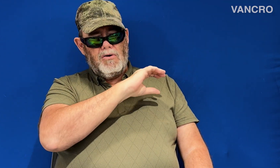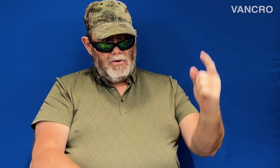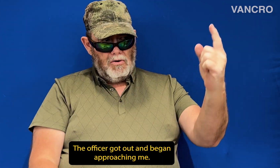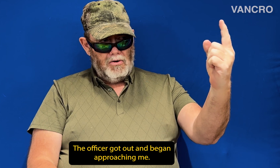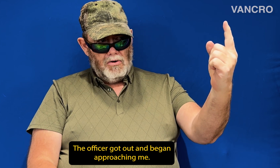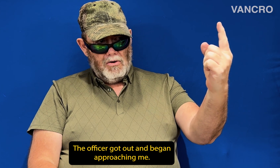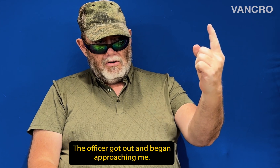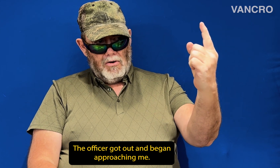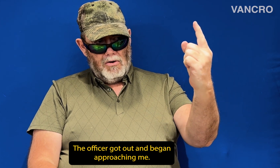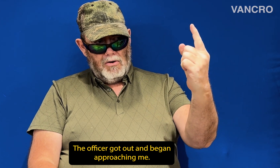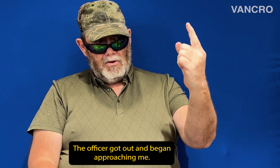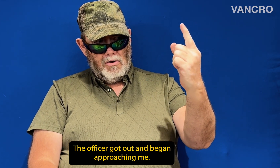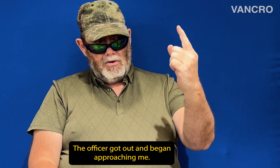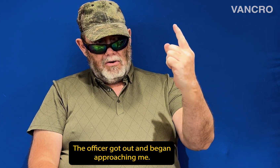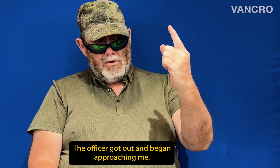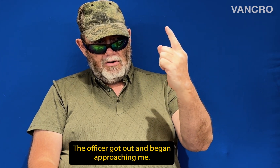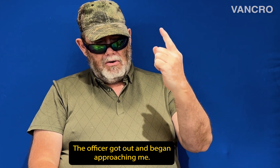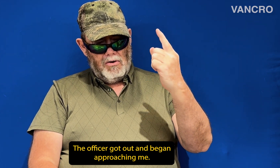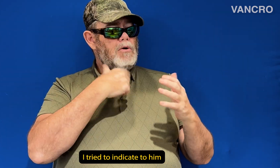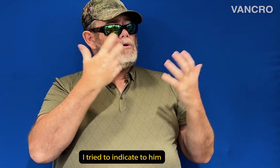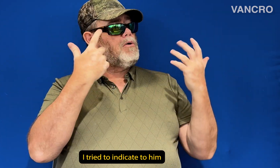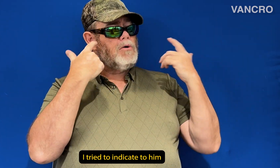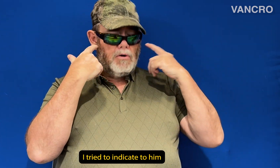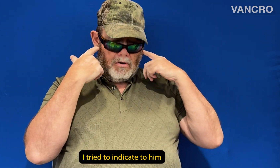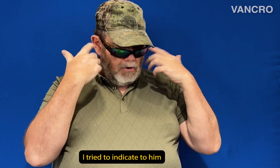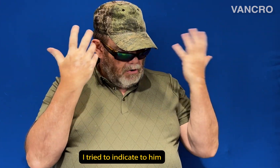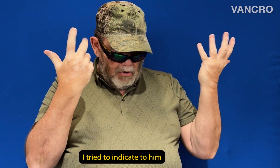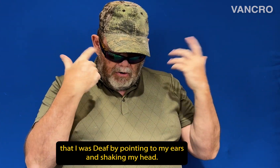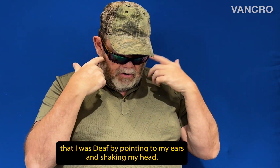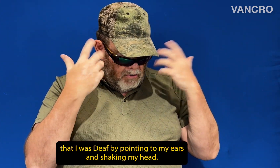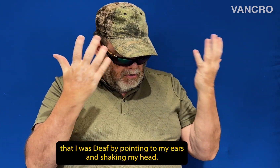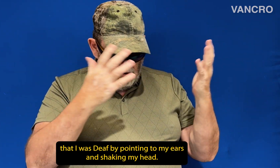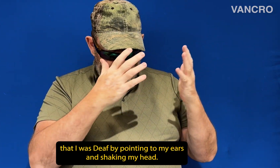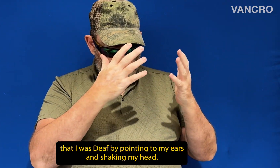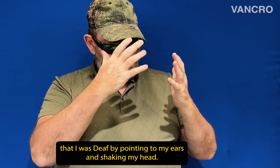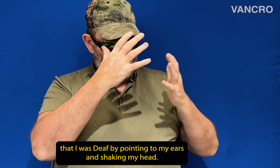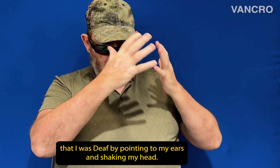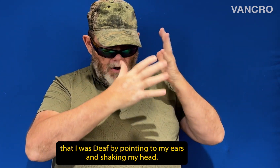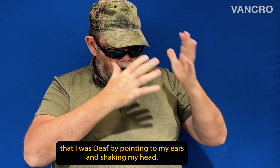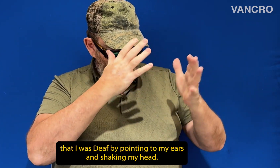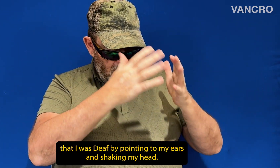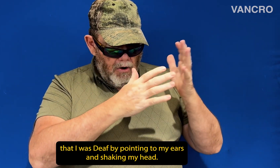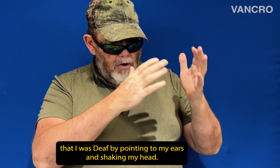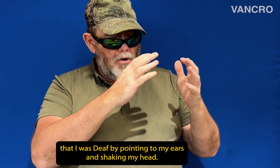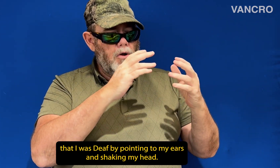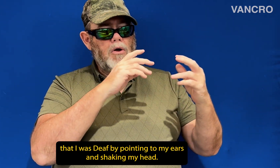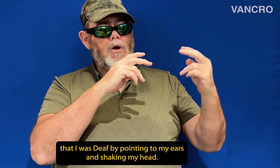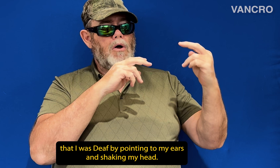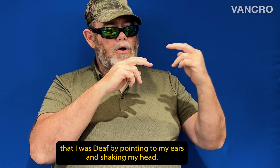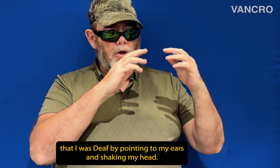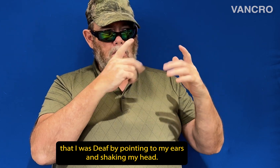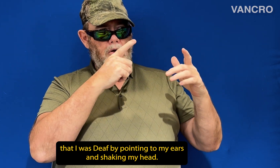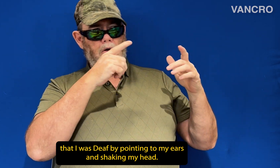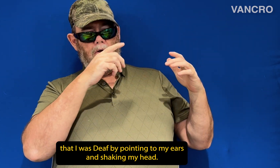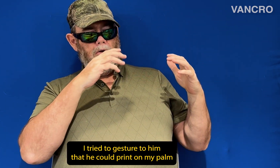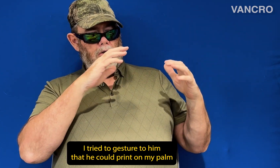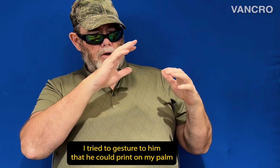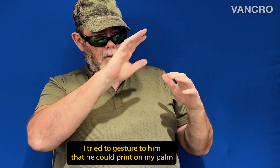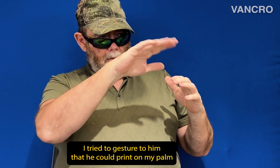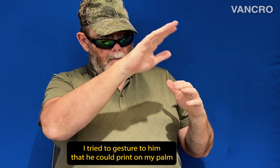The officer got out and began approaching me. I tried to indicate to him that I was deaf by pointing to my ears and shaking my head. I tried to gesture